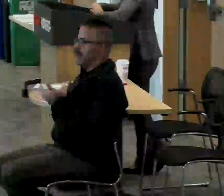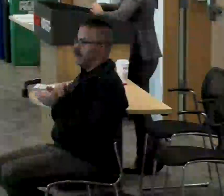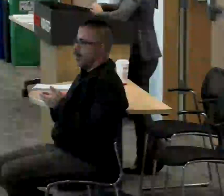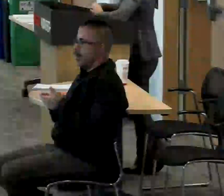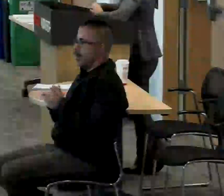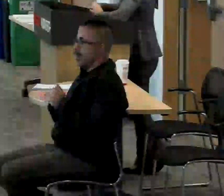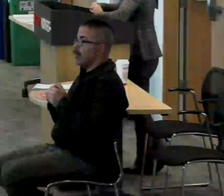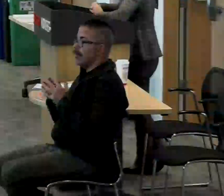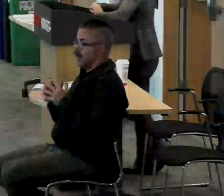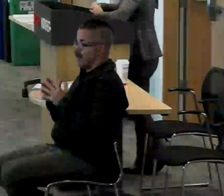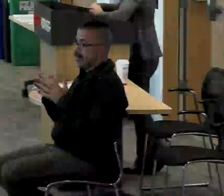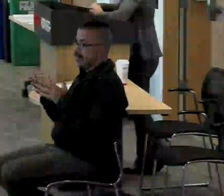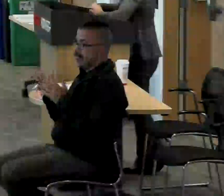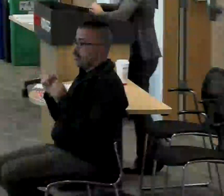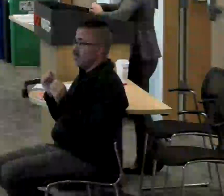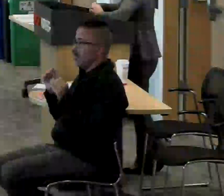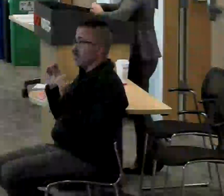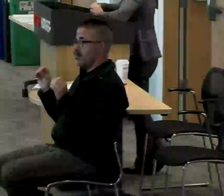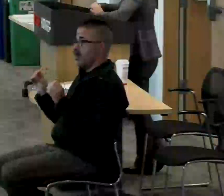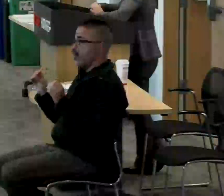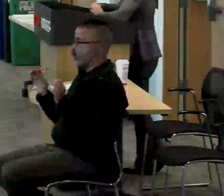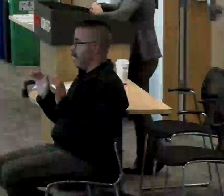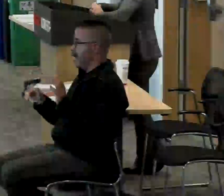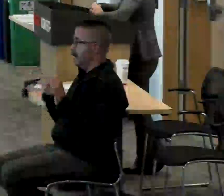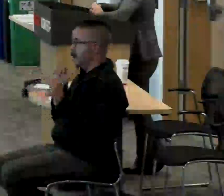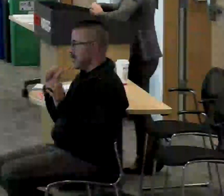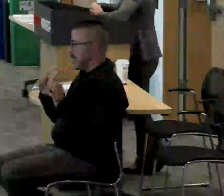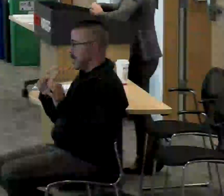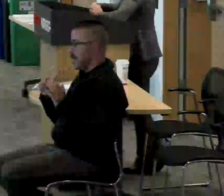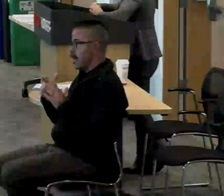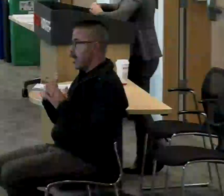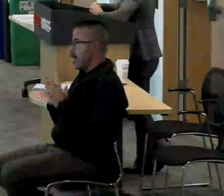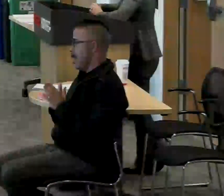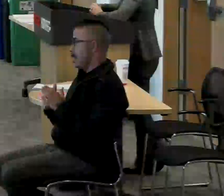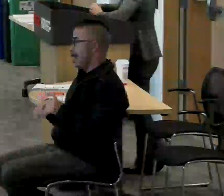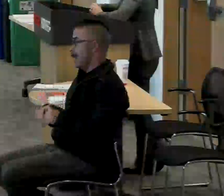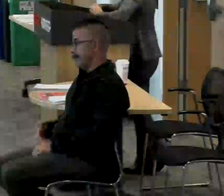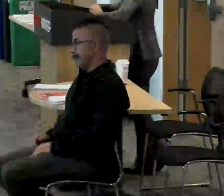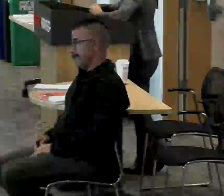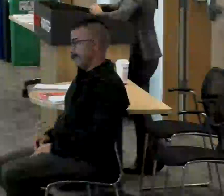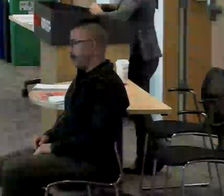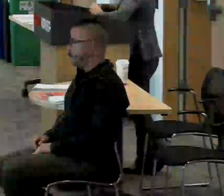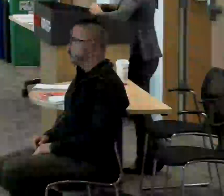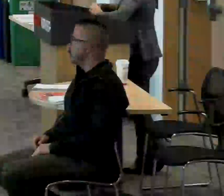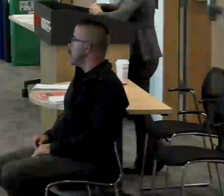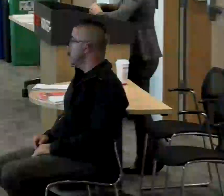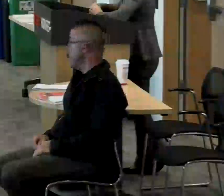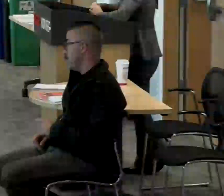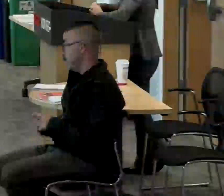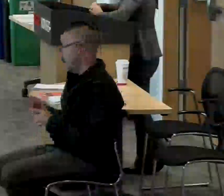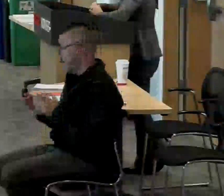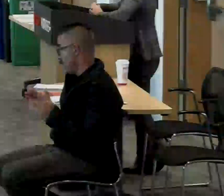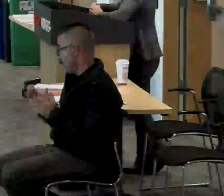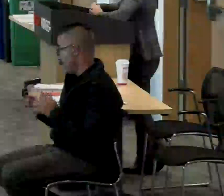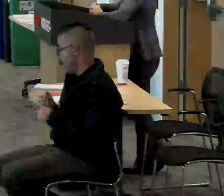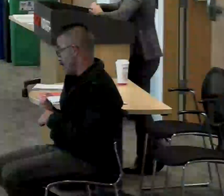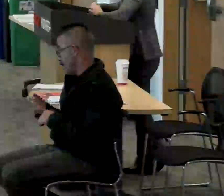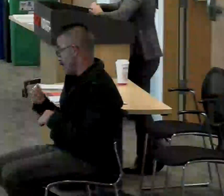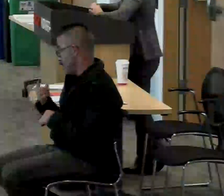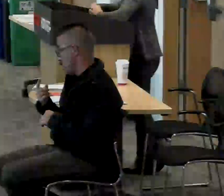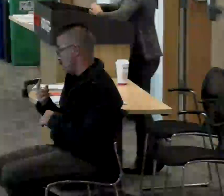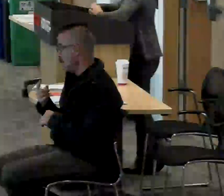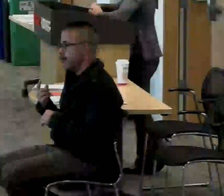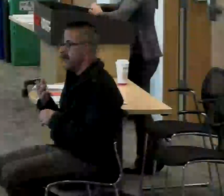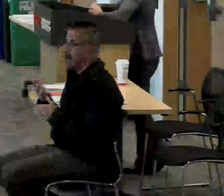implemented. So no, it's not currently law yet. Okay, so it might be by the beginning of the year. It's not going to. Depending.